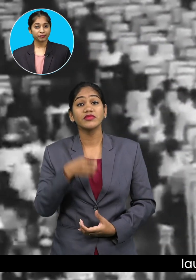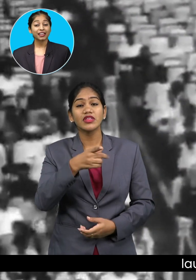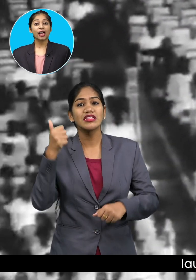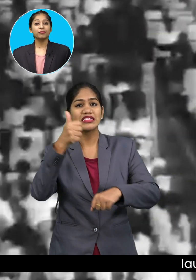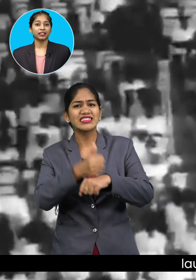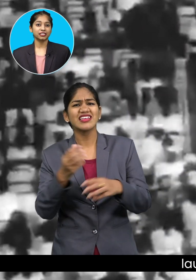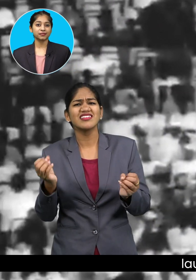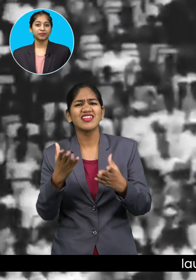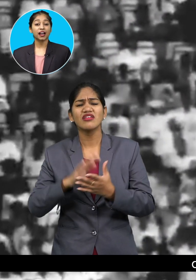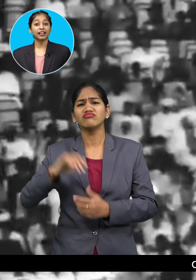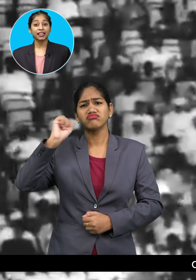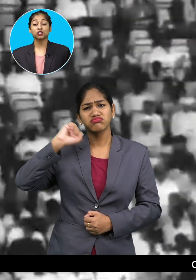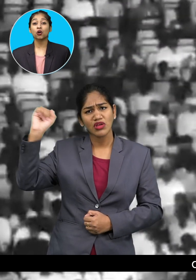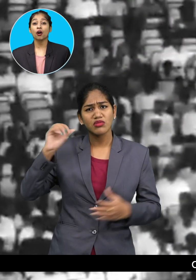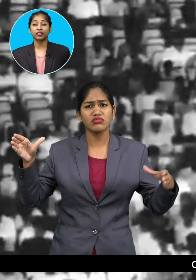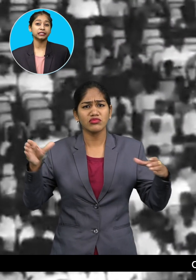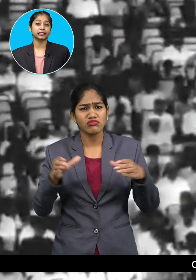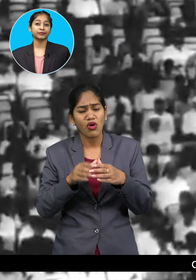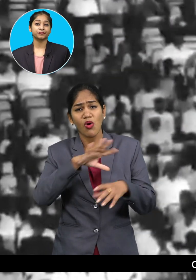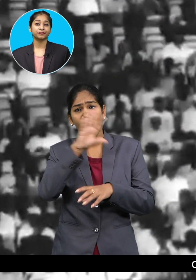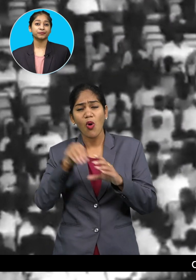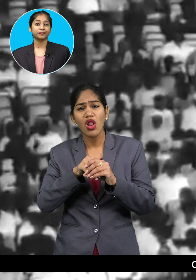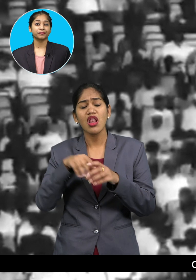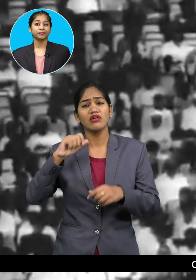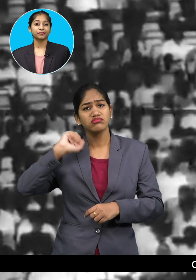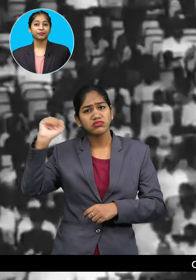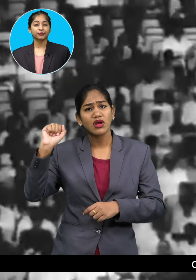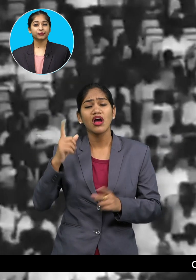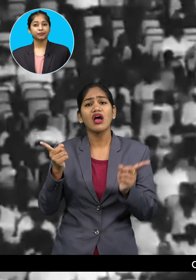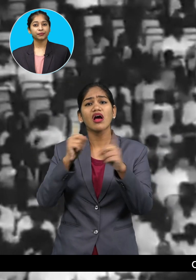launched campaigns against Congress